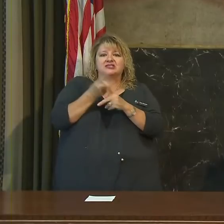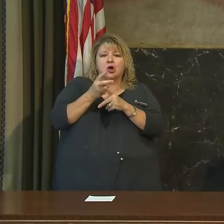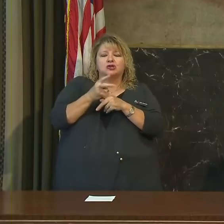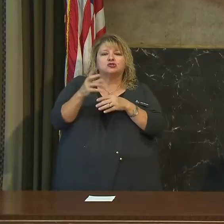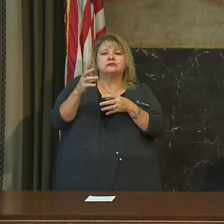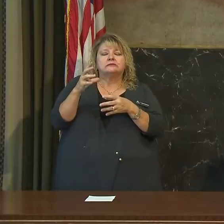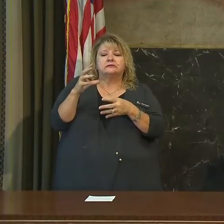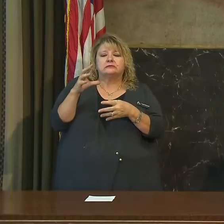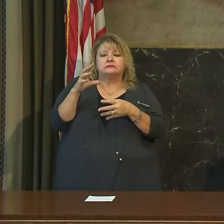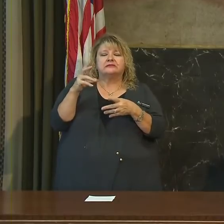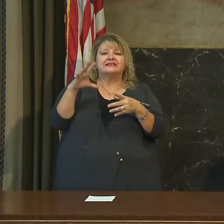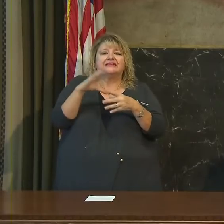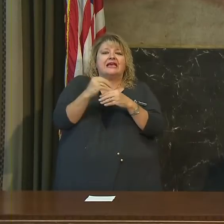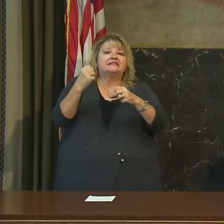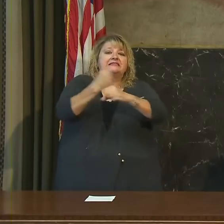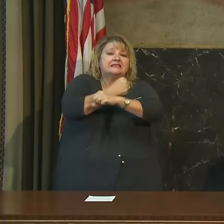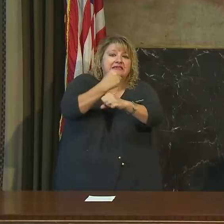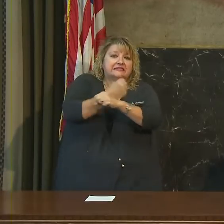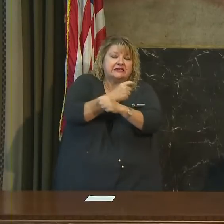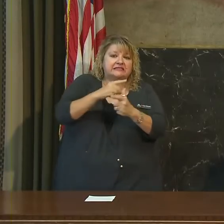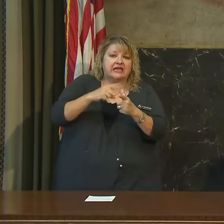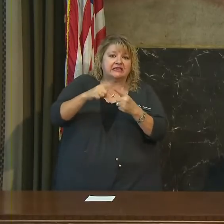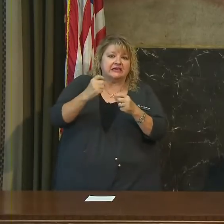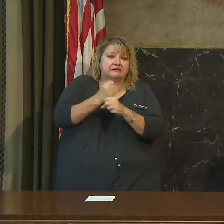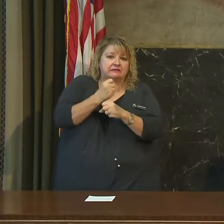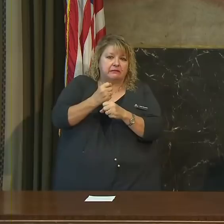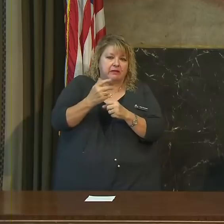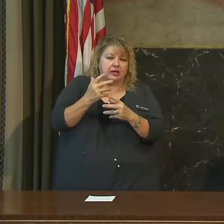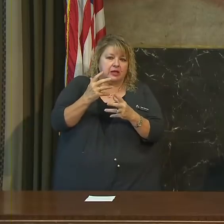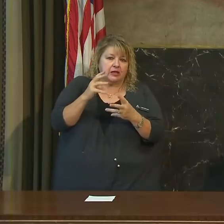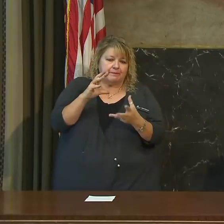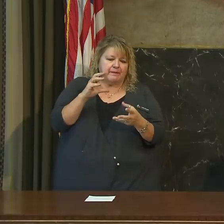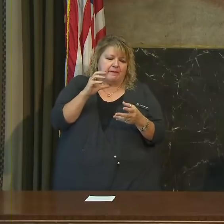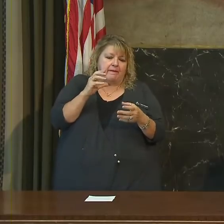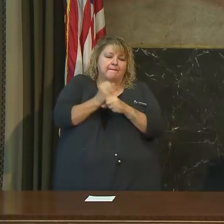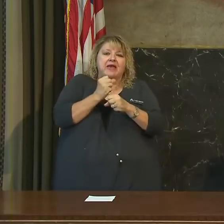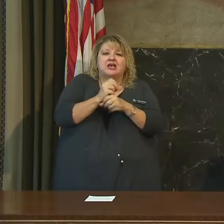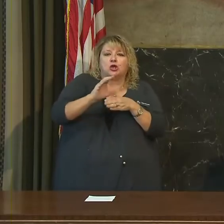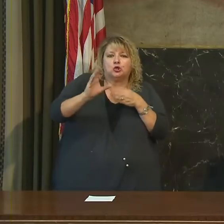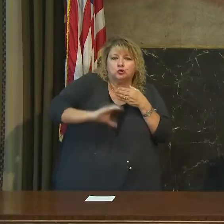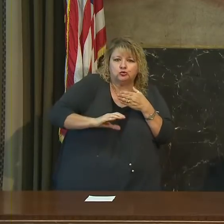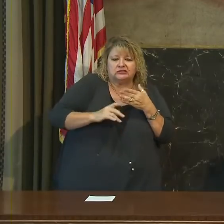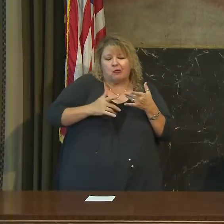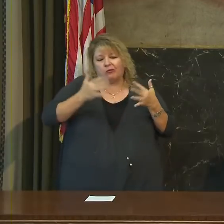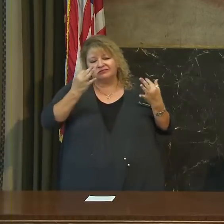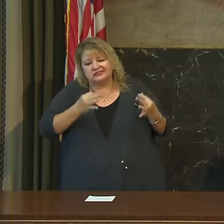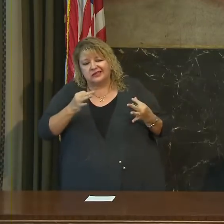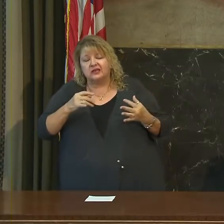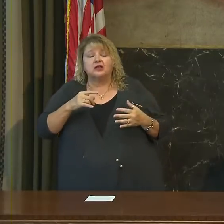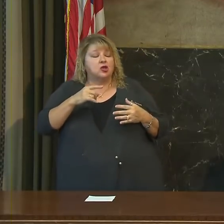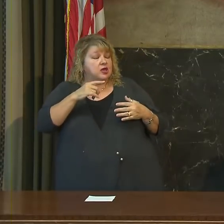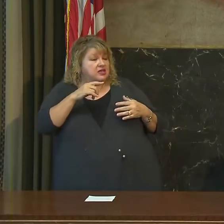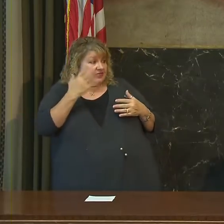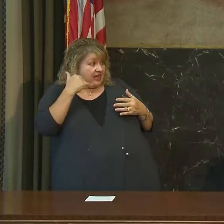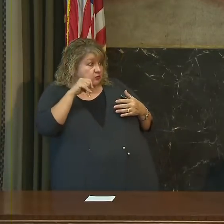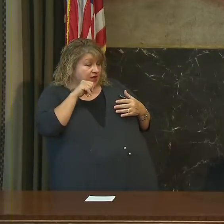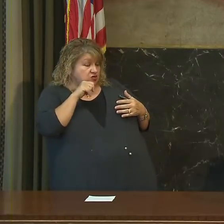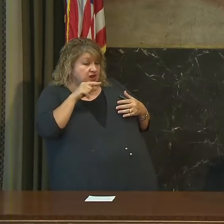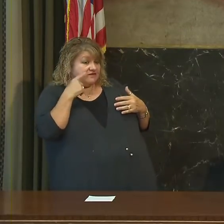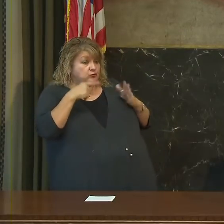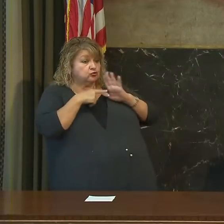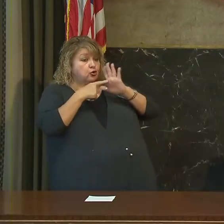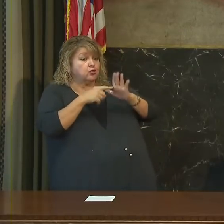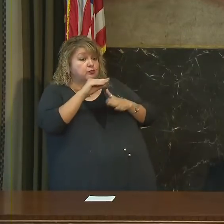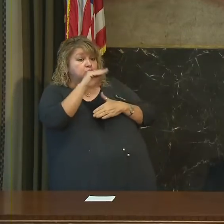them. Is that, last question regarding that, is that why y'all won't release it? I mean, if they are doing well and you showed the percentage of breakthrough